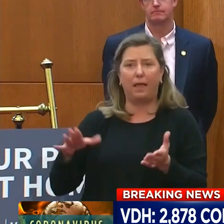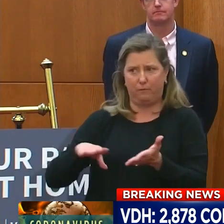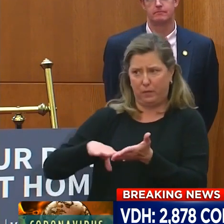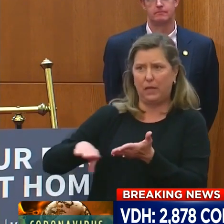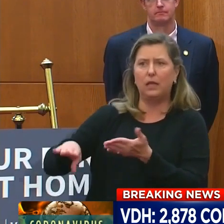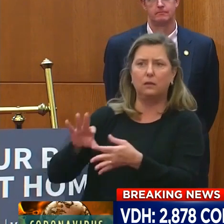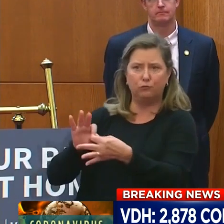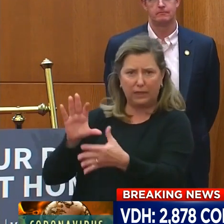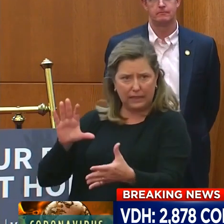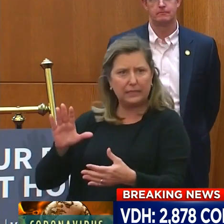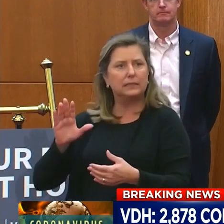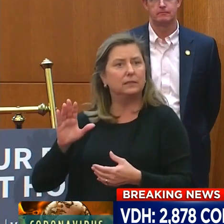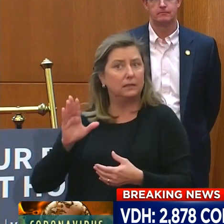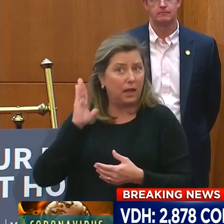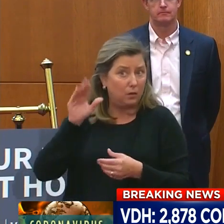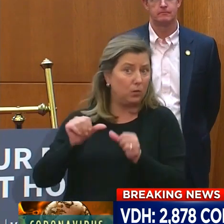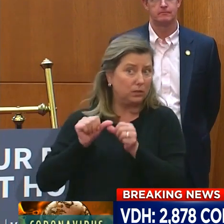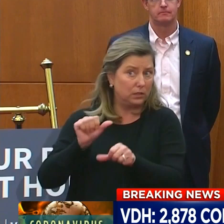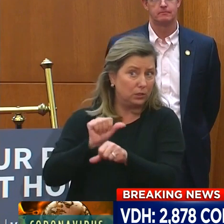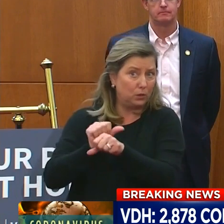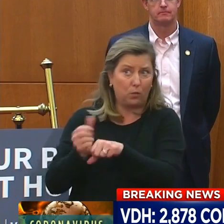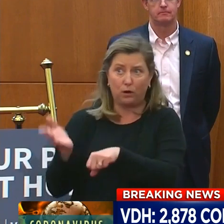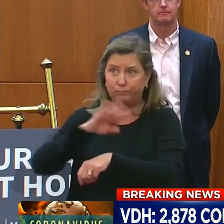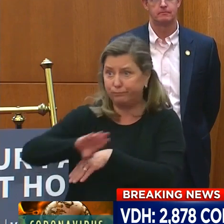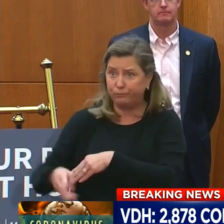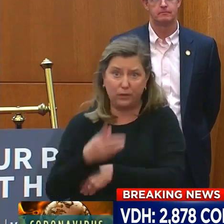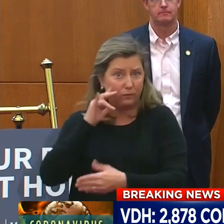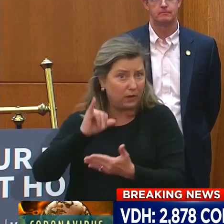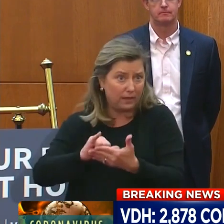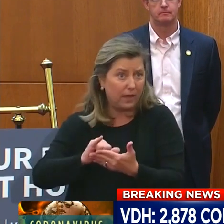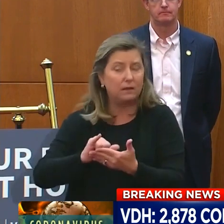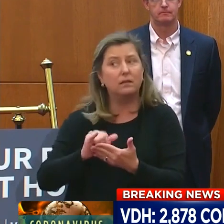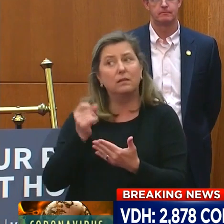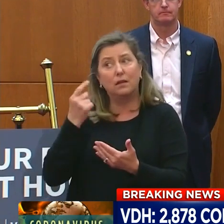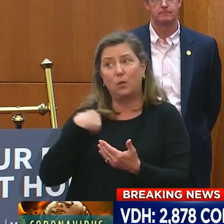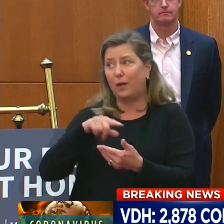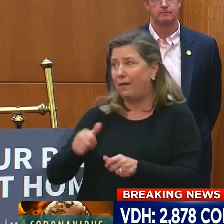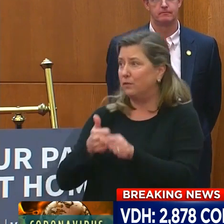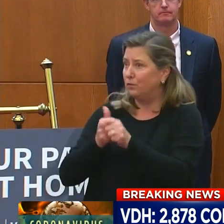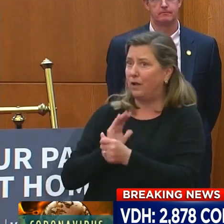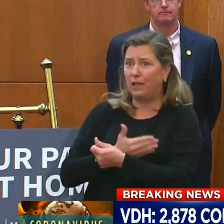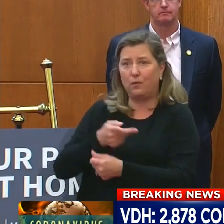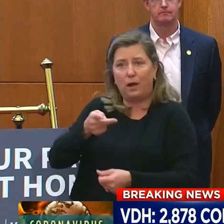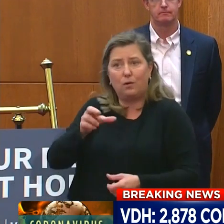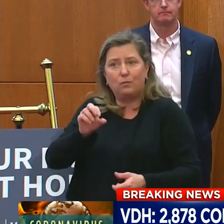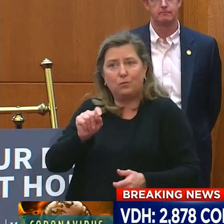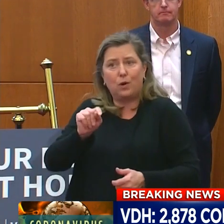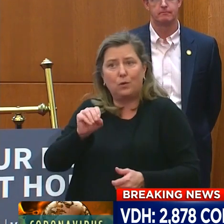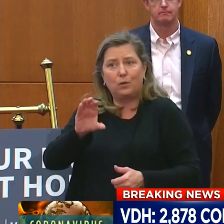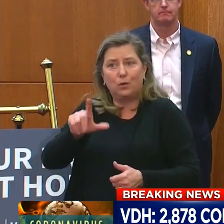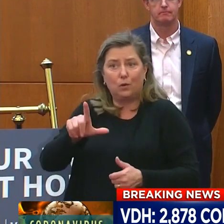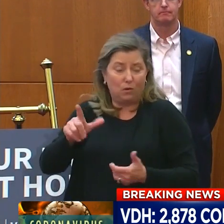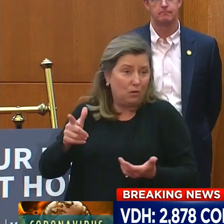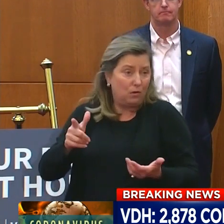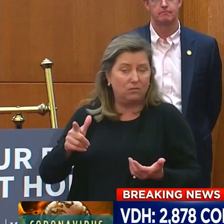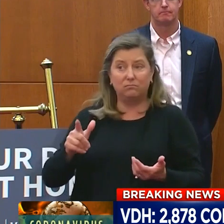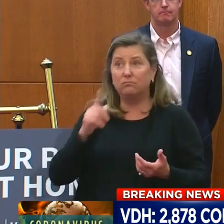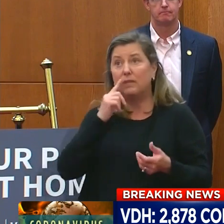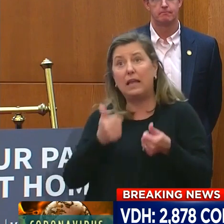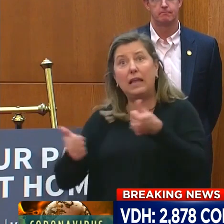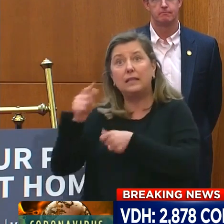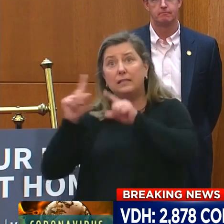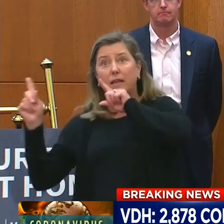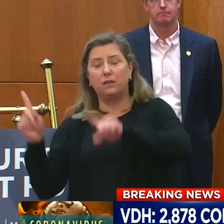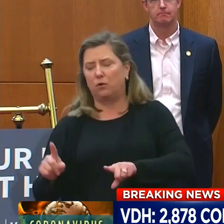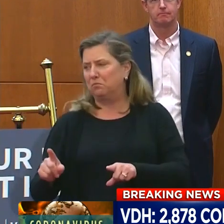released, and we'll continue to work around the clock. But we have to follow our protocol, and as far as an executive order, I don't plan on